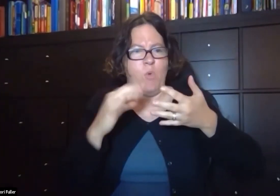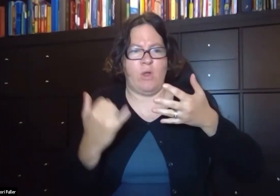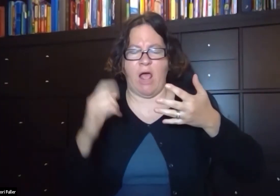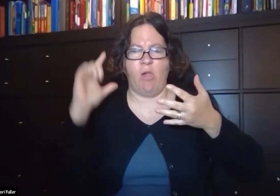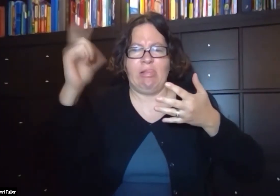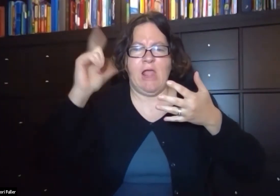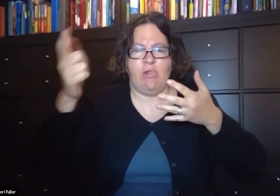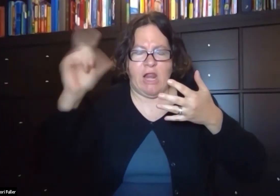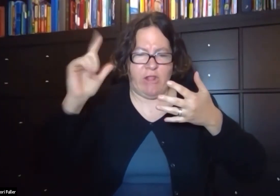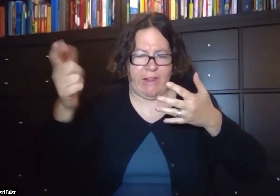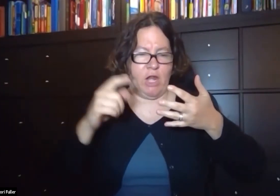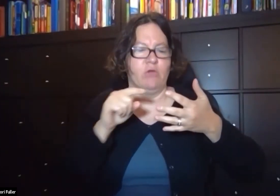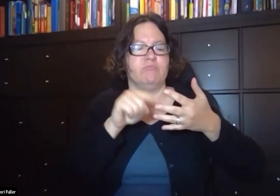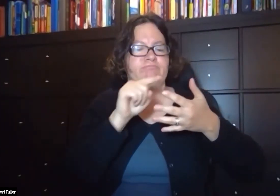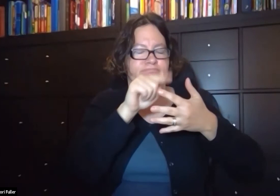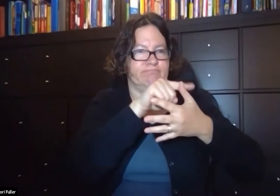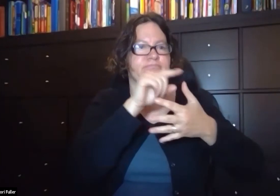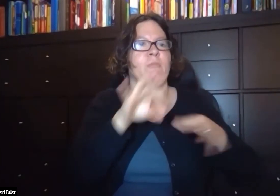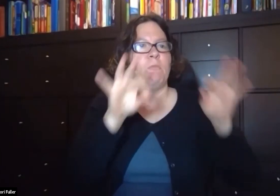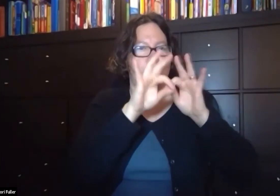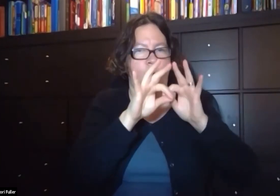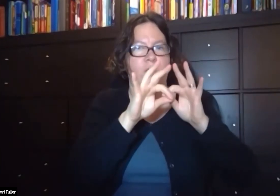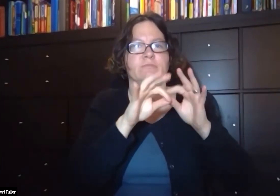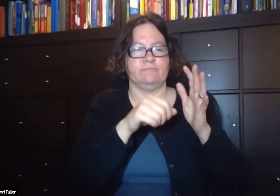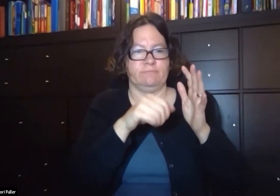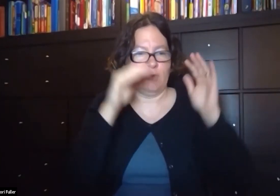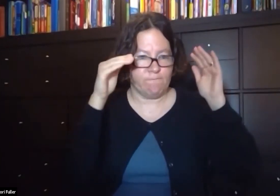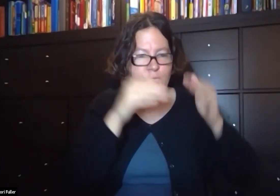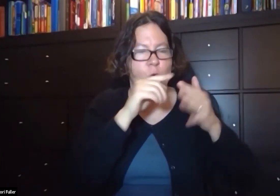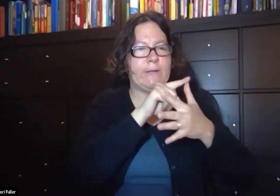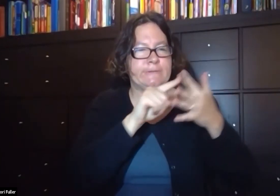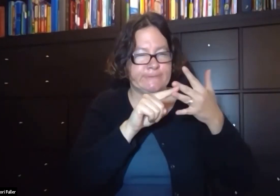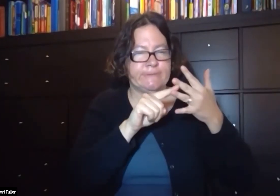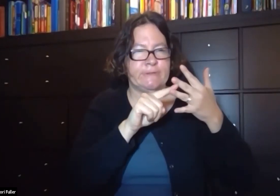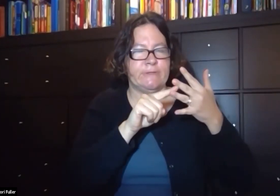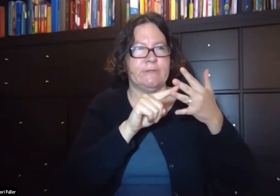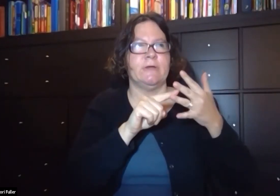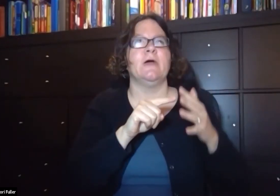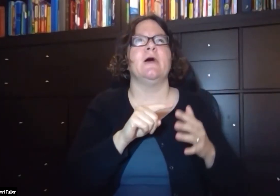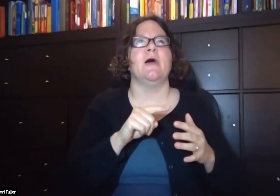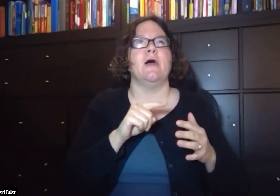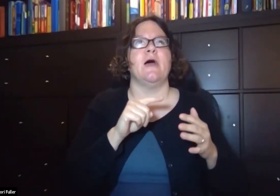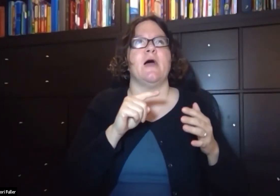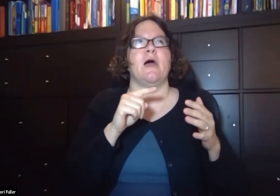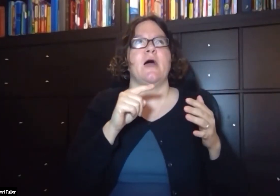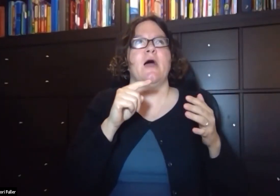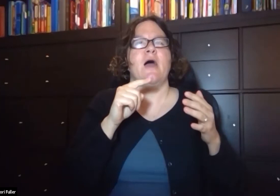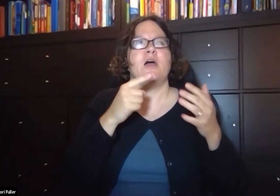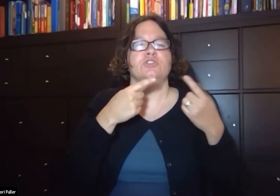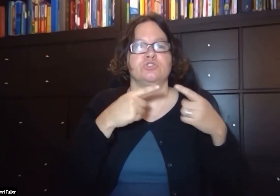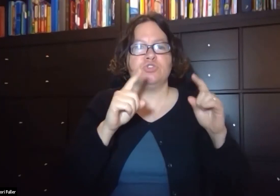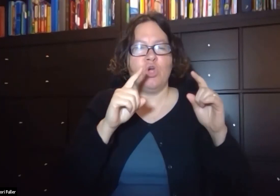figure out what the priorities of our lives were at this moment and to put the other priorities on